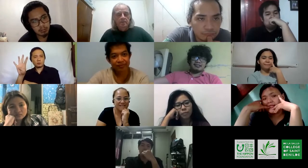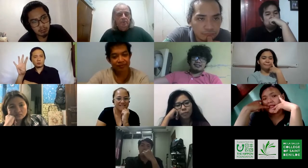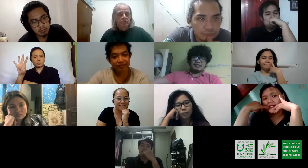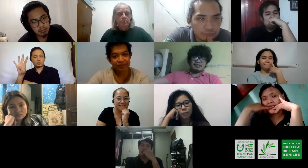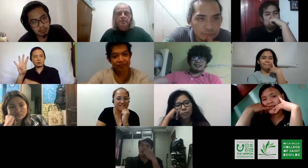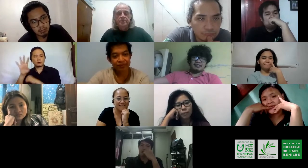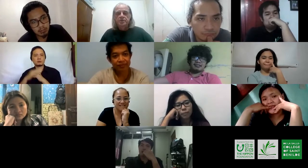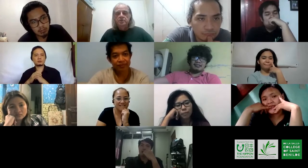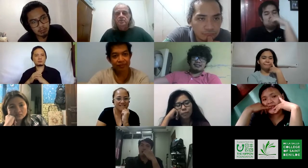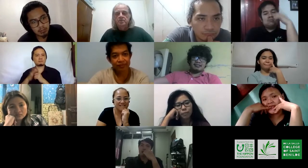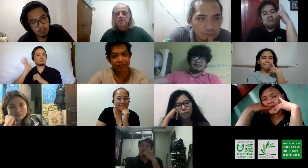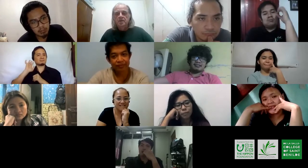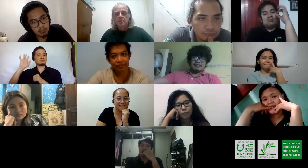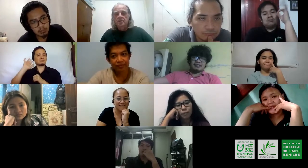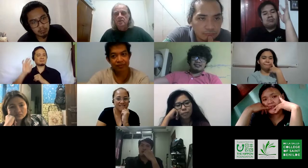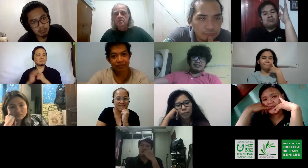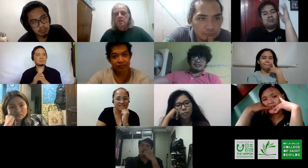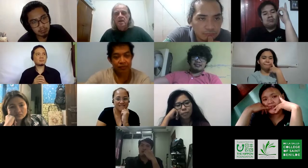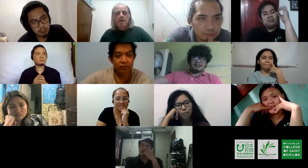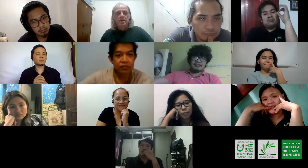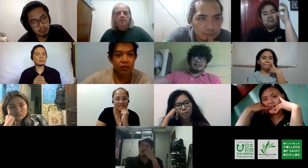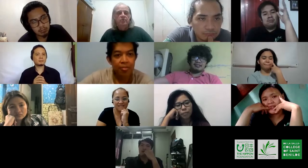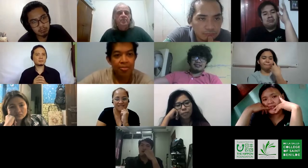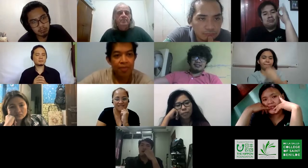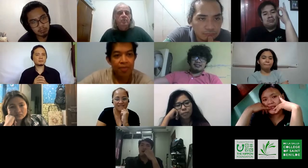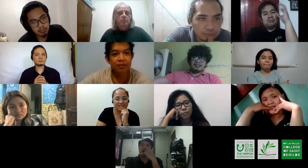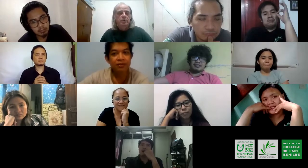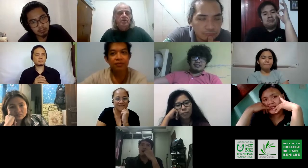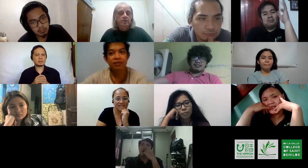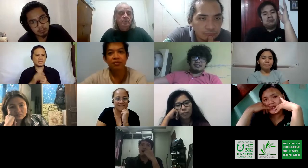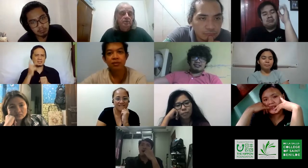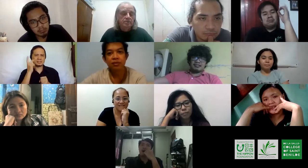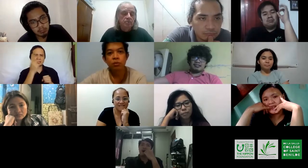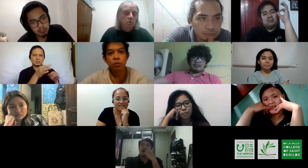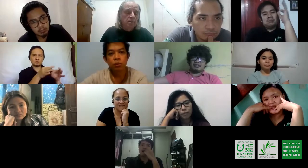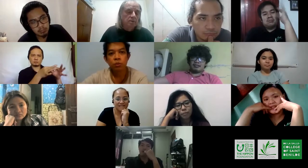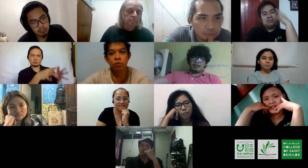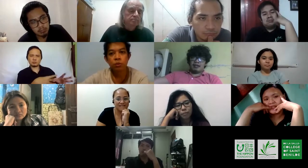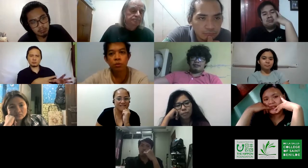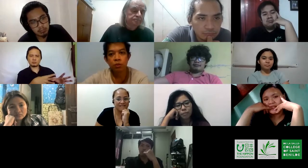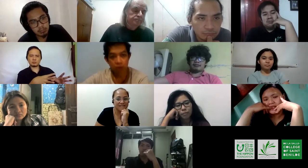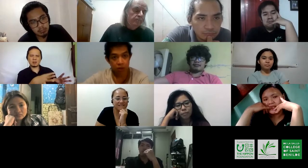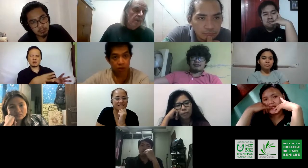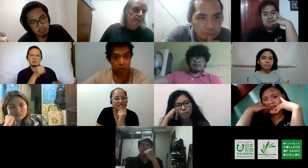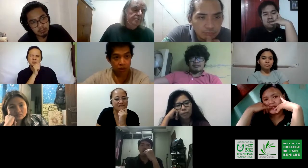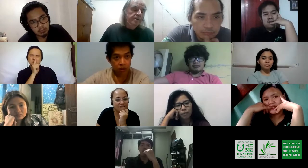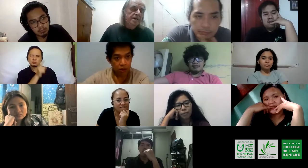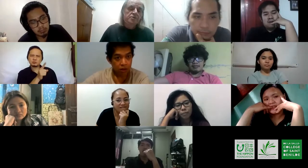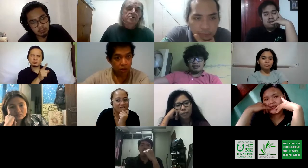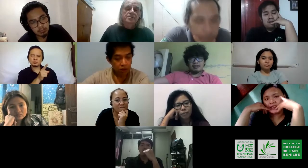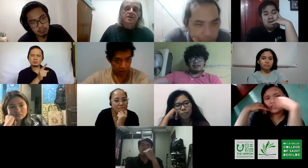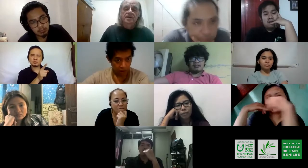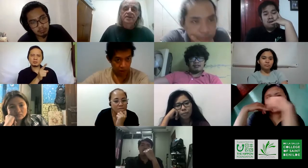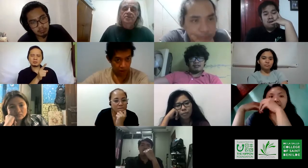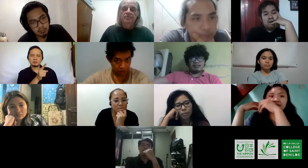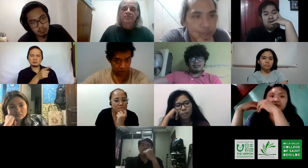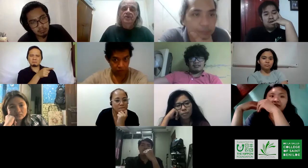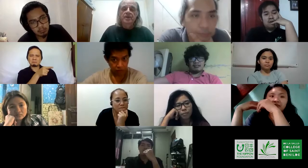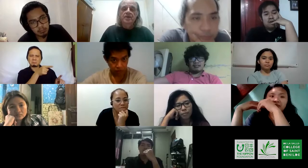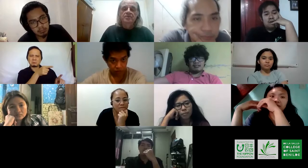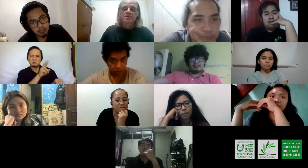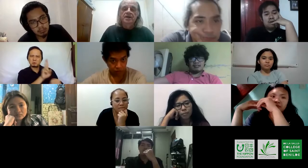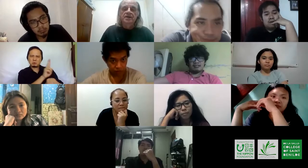and the interpretation, I don't know if people were trying to use more international signs